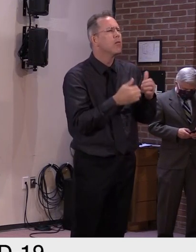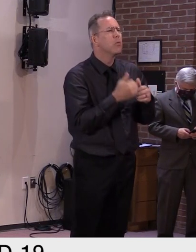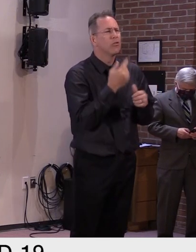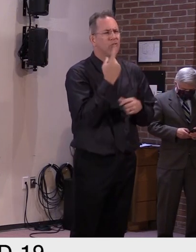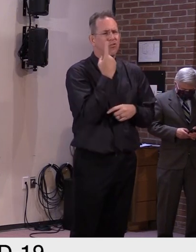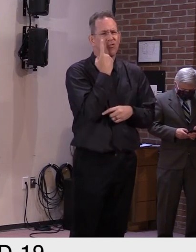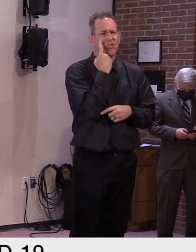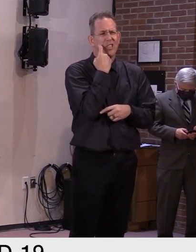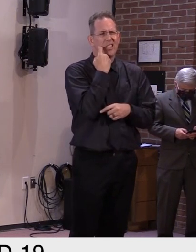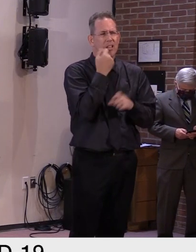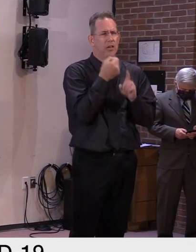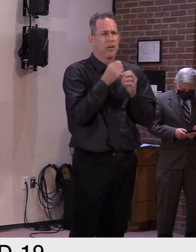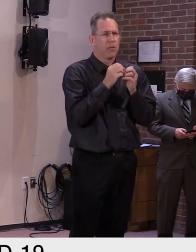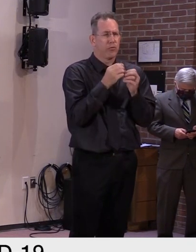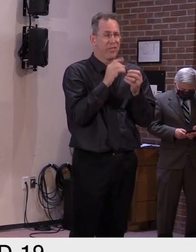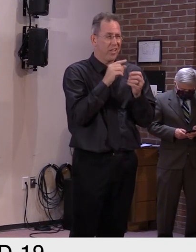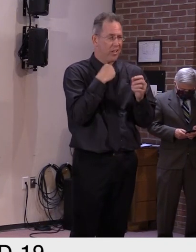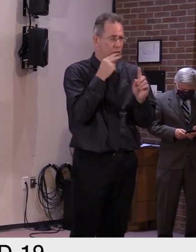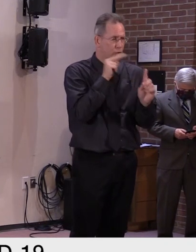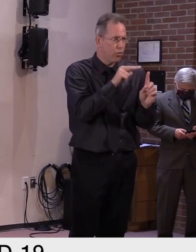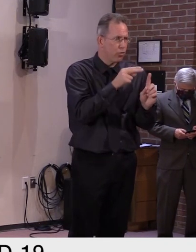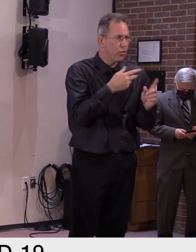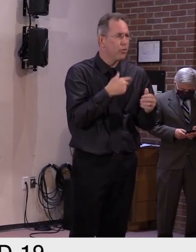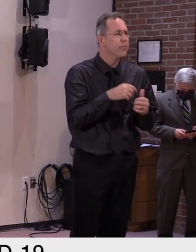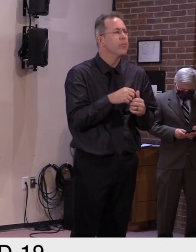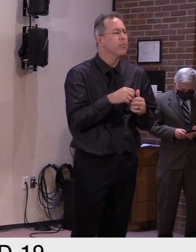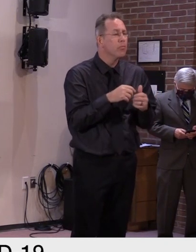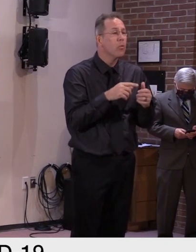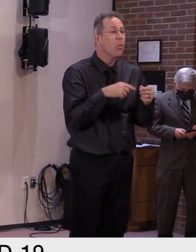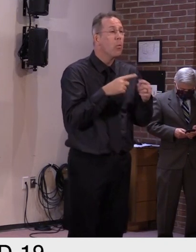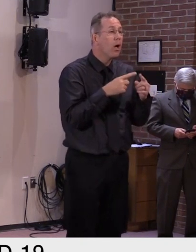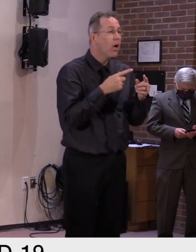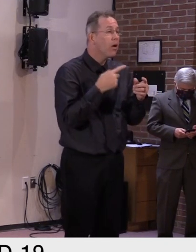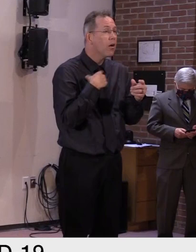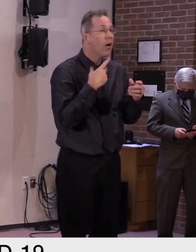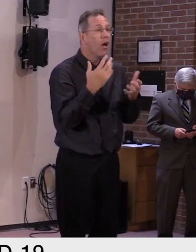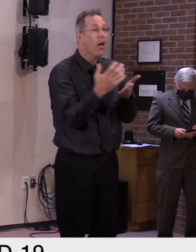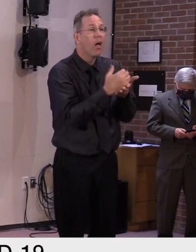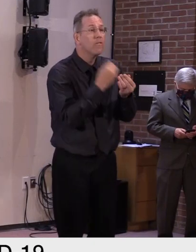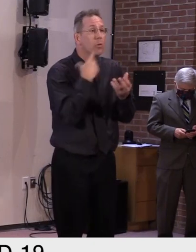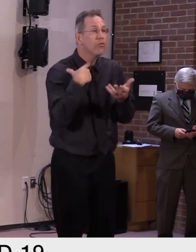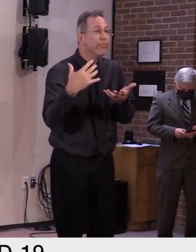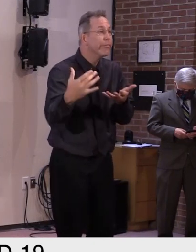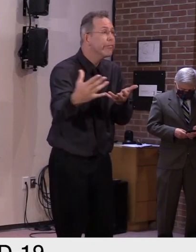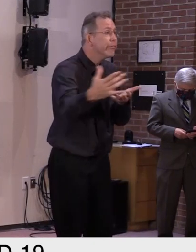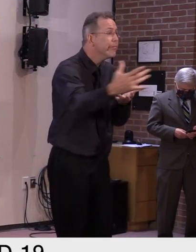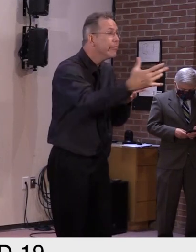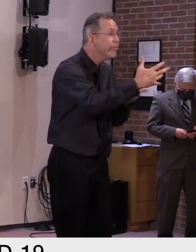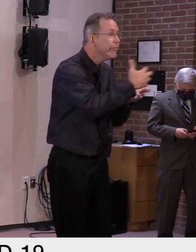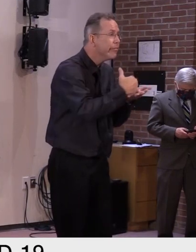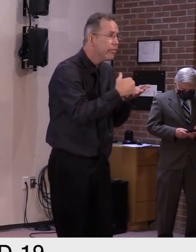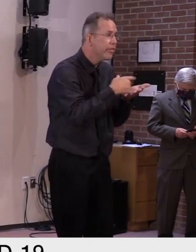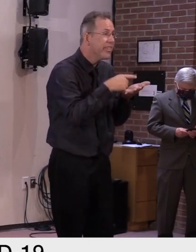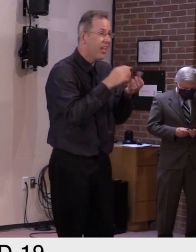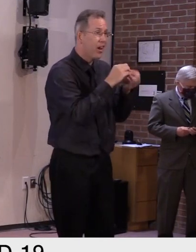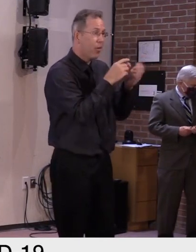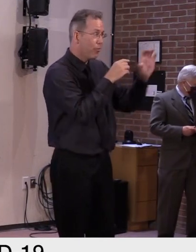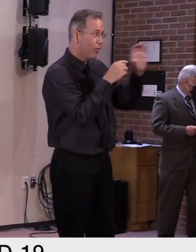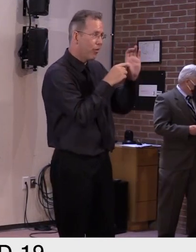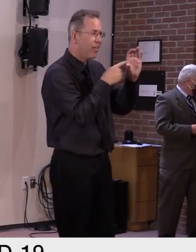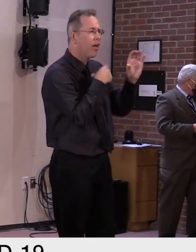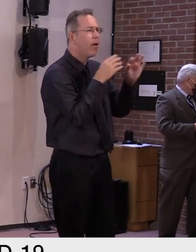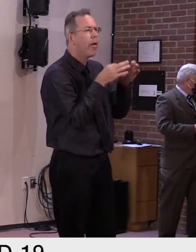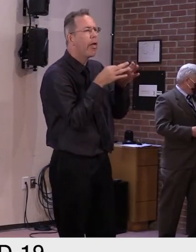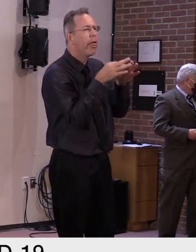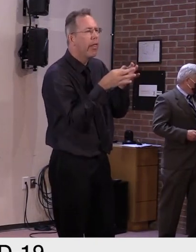period and, you know, and then a future sunset date. So we'll be able to grab